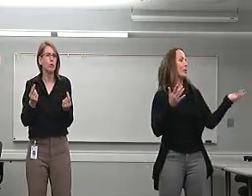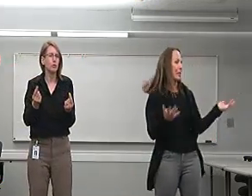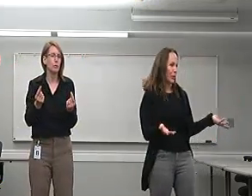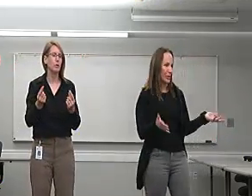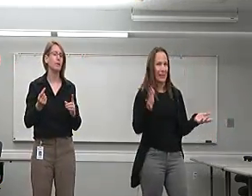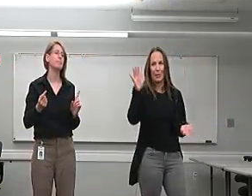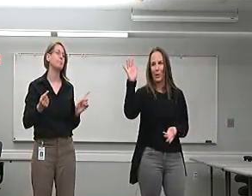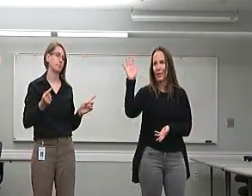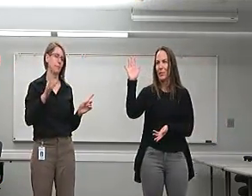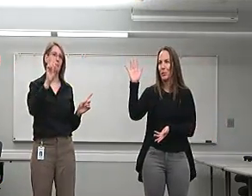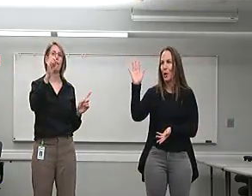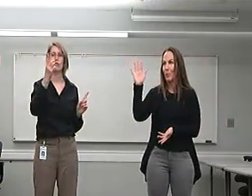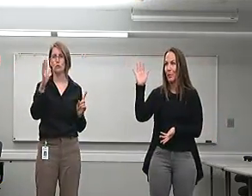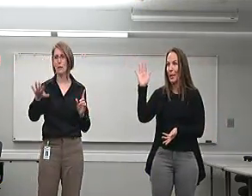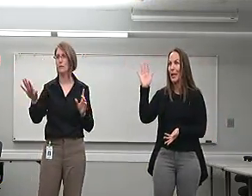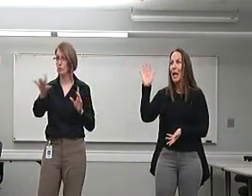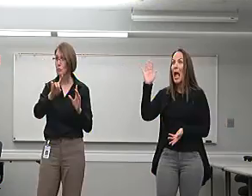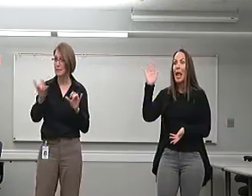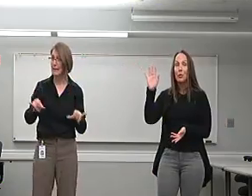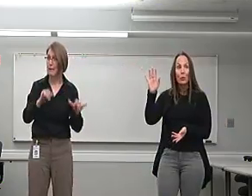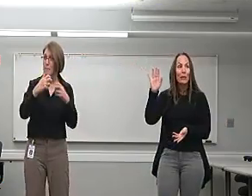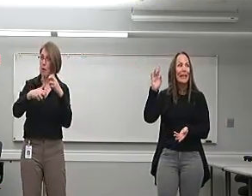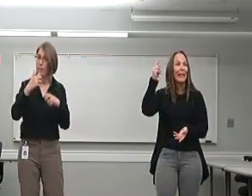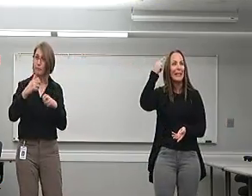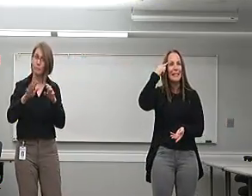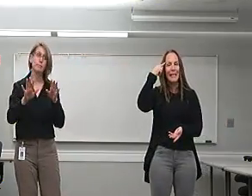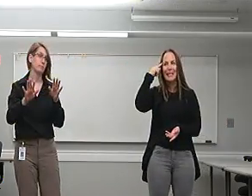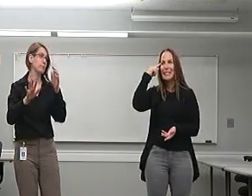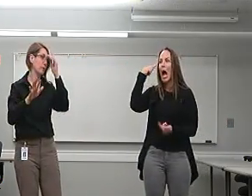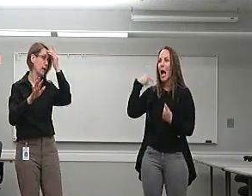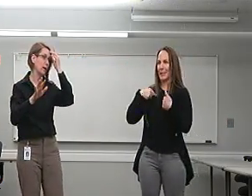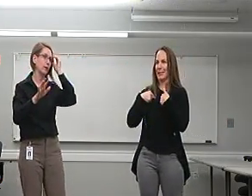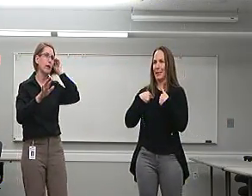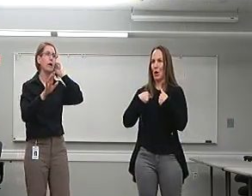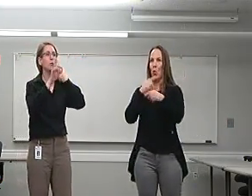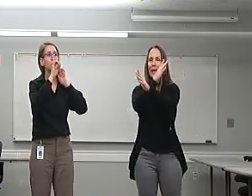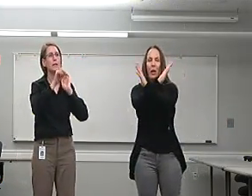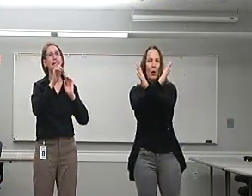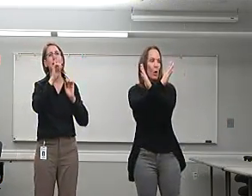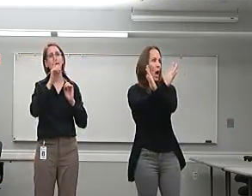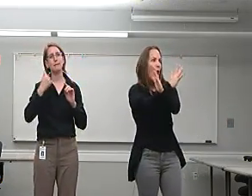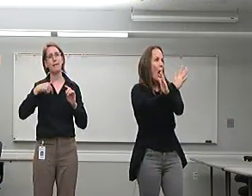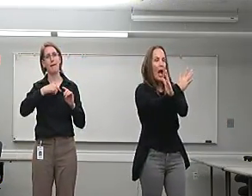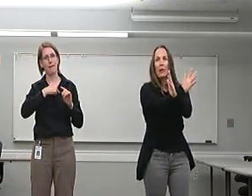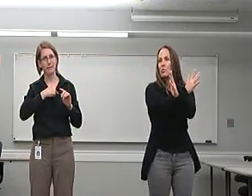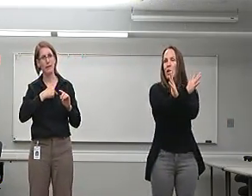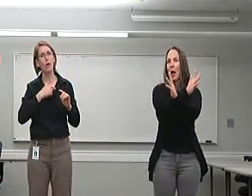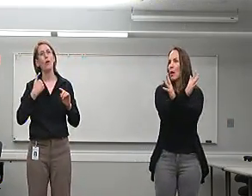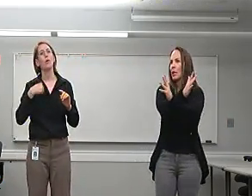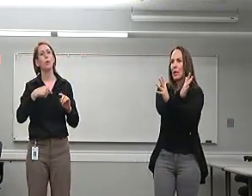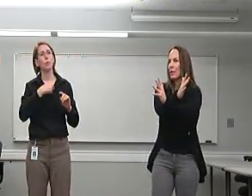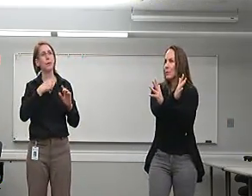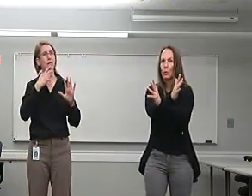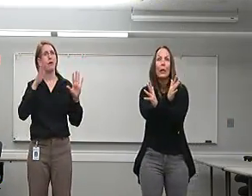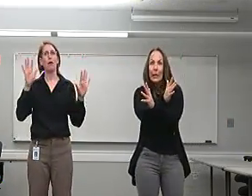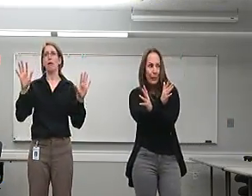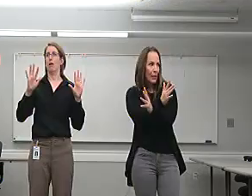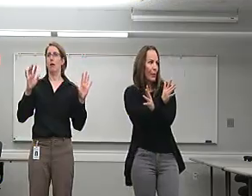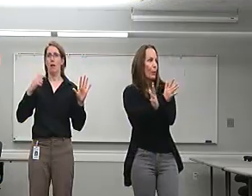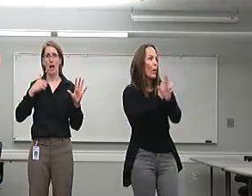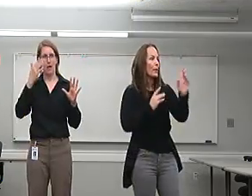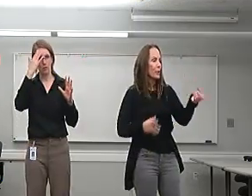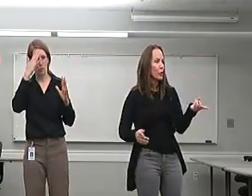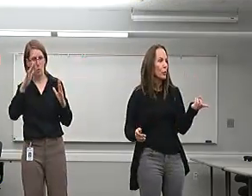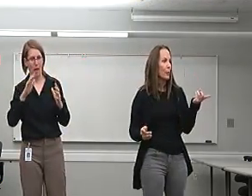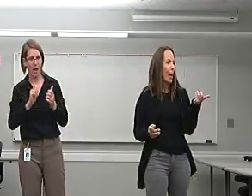have this problem? And truly, it is us. We go, I don't know how to get them to read, but what's their